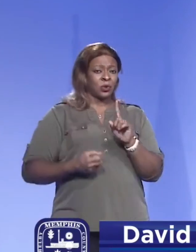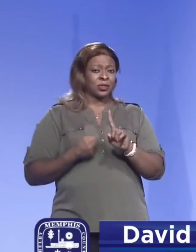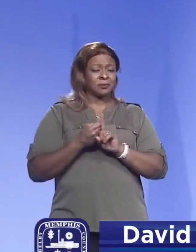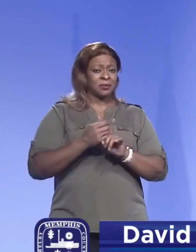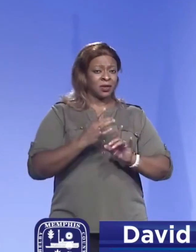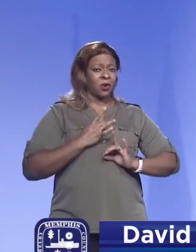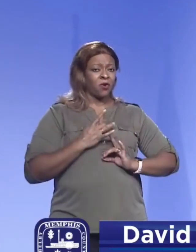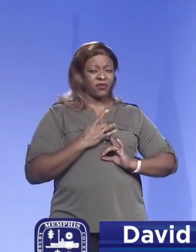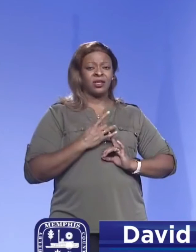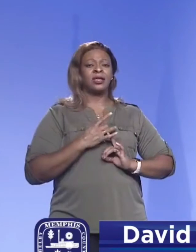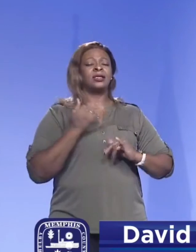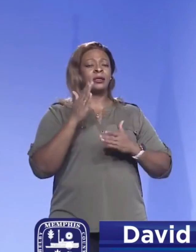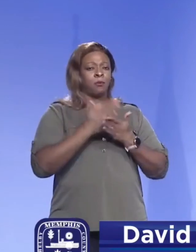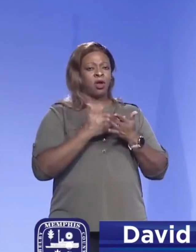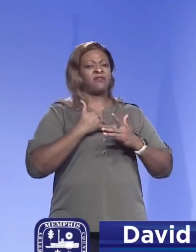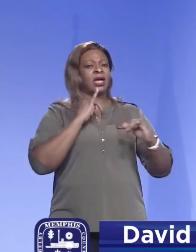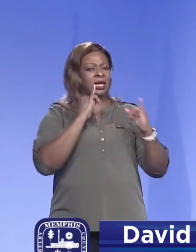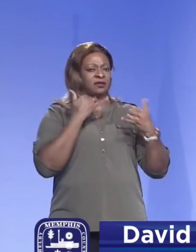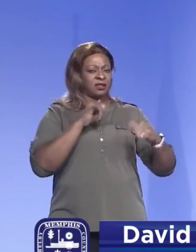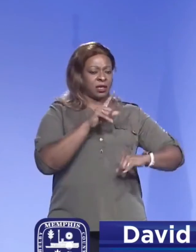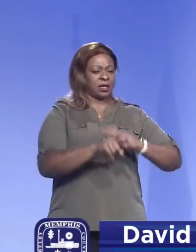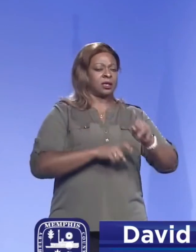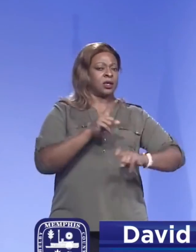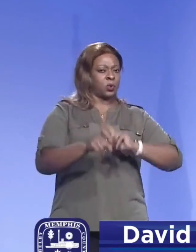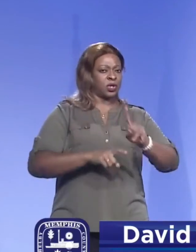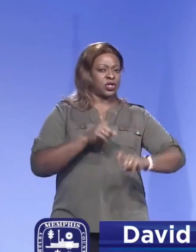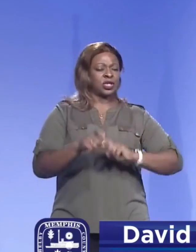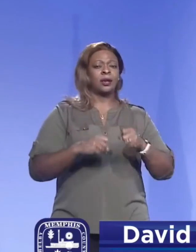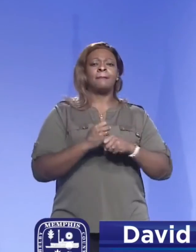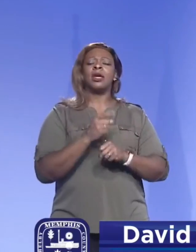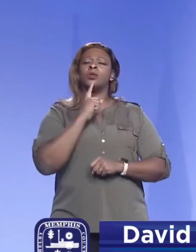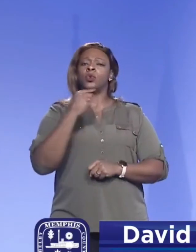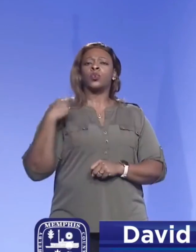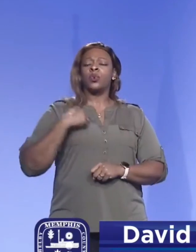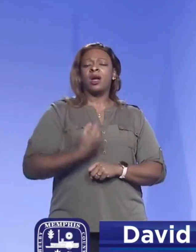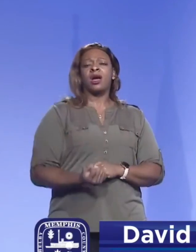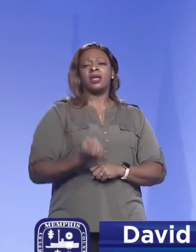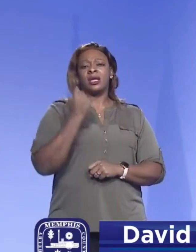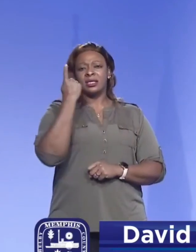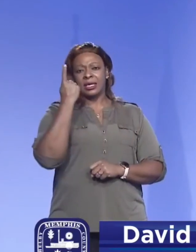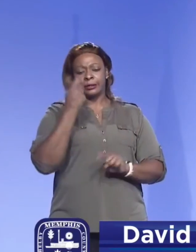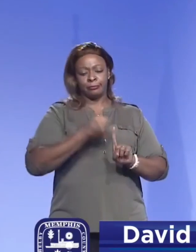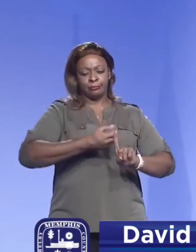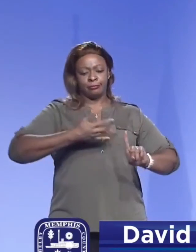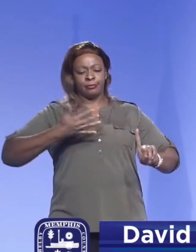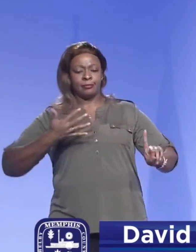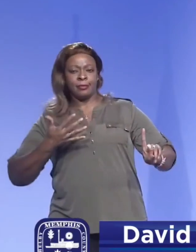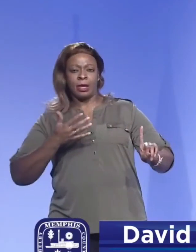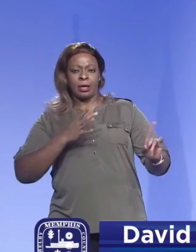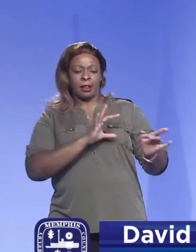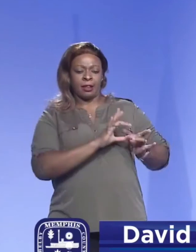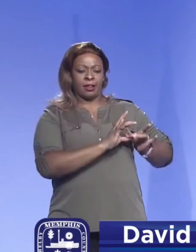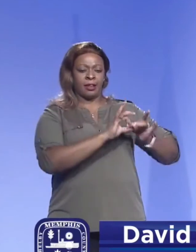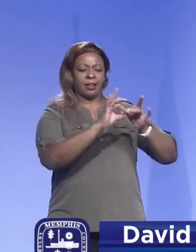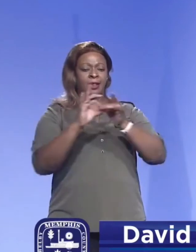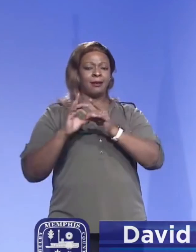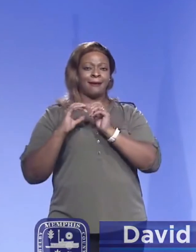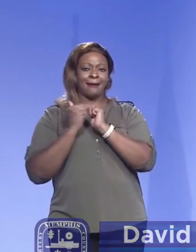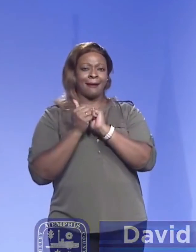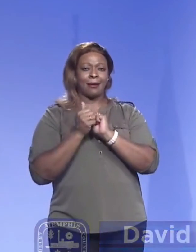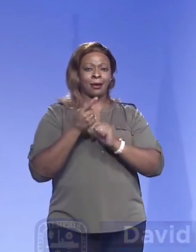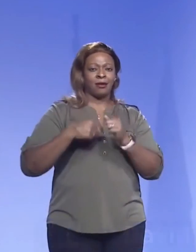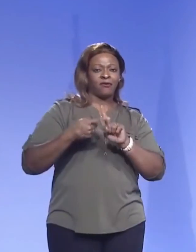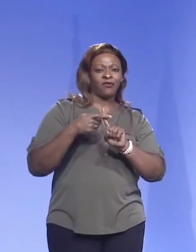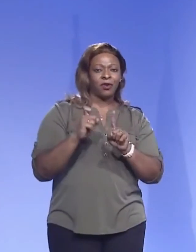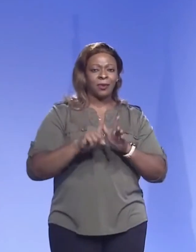will still be part of our interview process to just make sure we understand all of the social linkages and potential linkages